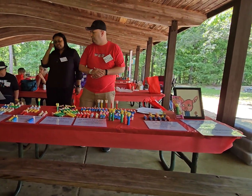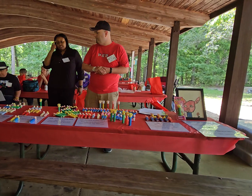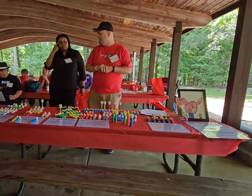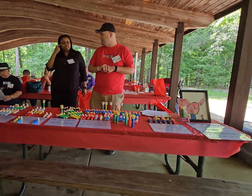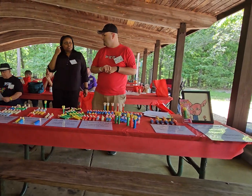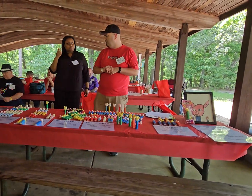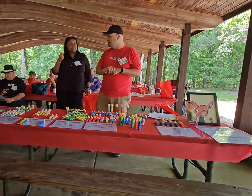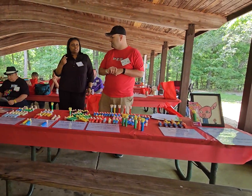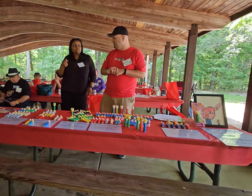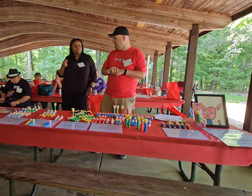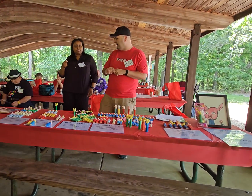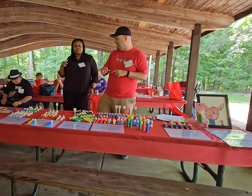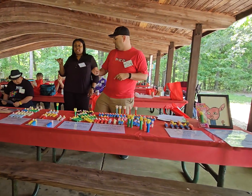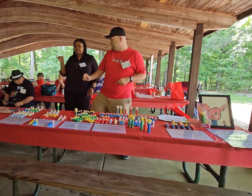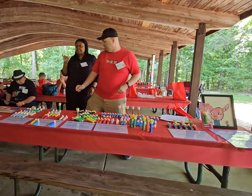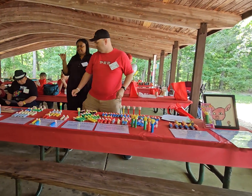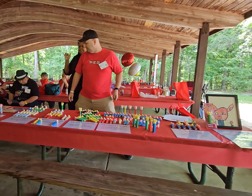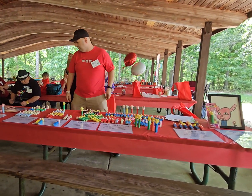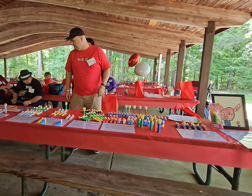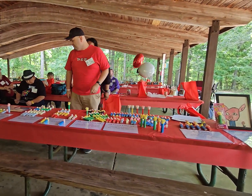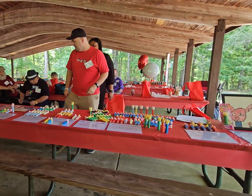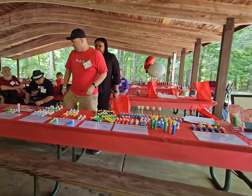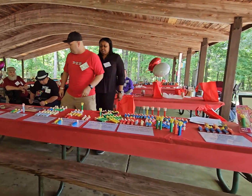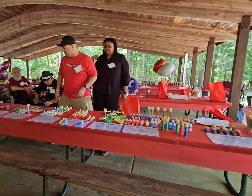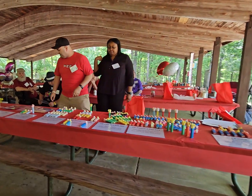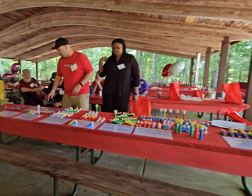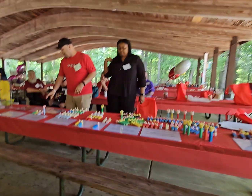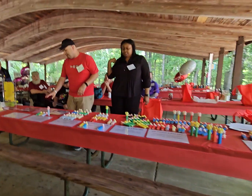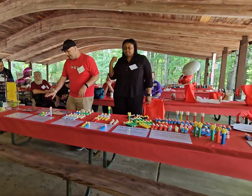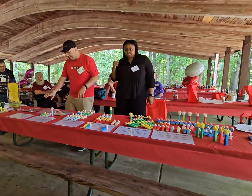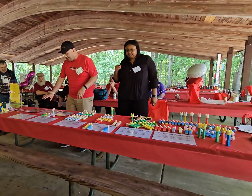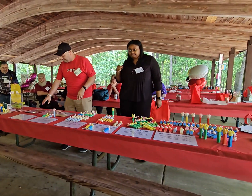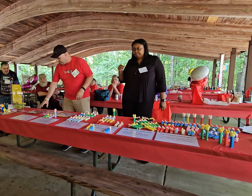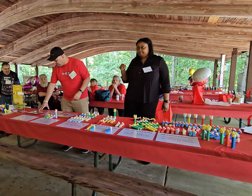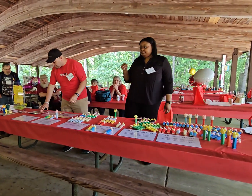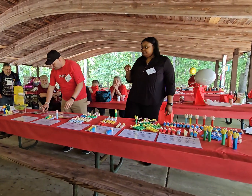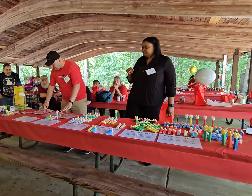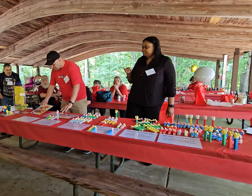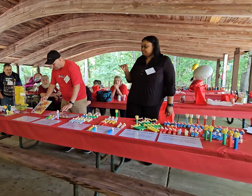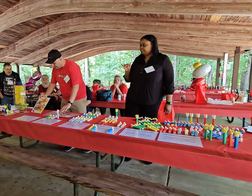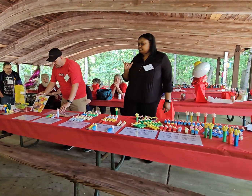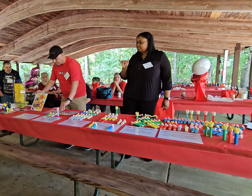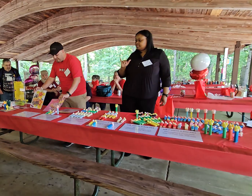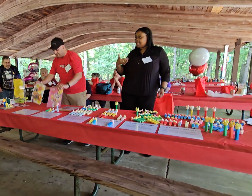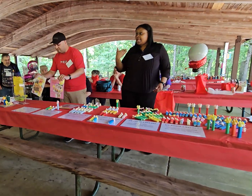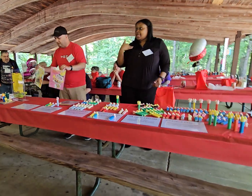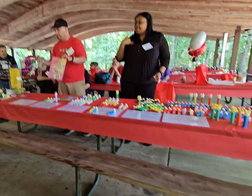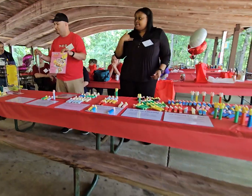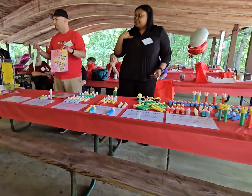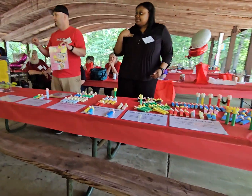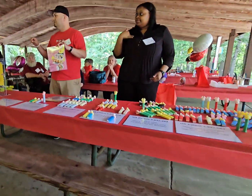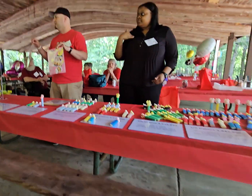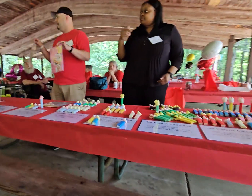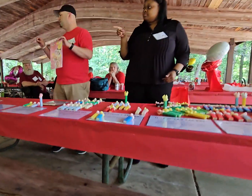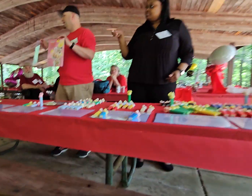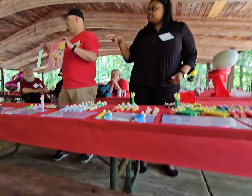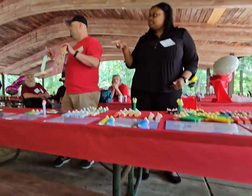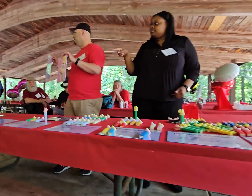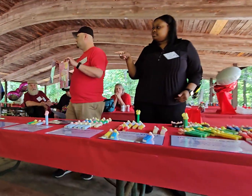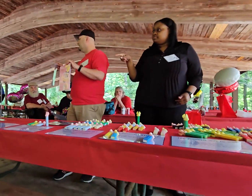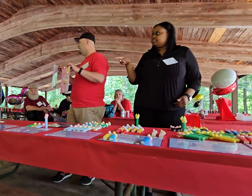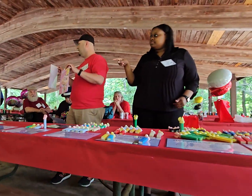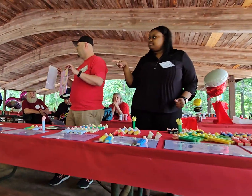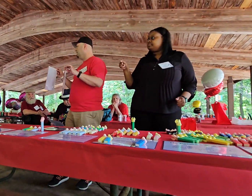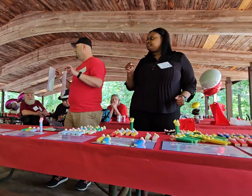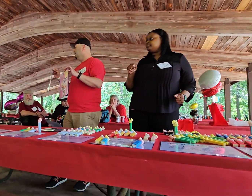Yeah. Also, I have, let's just look over here. Also, I have, show you guys, we'll pass these around too. These are advertising